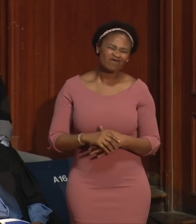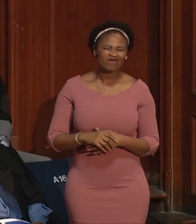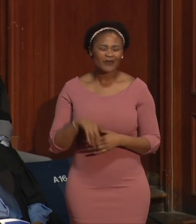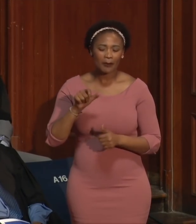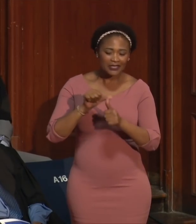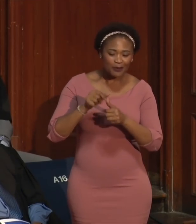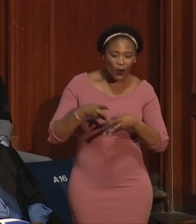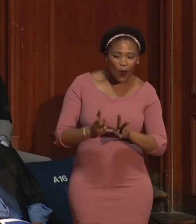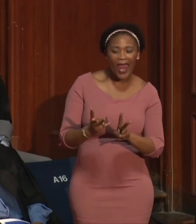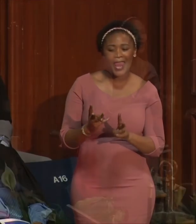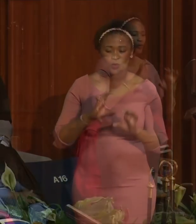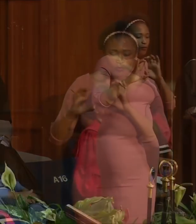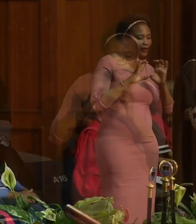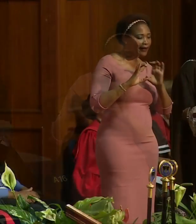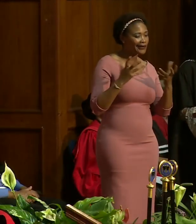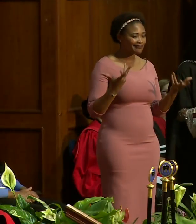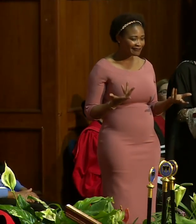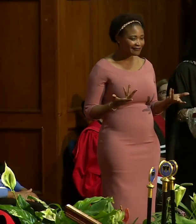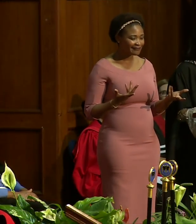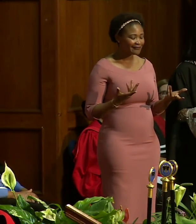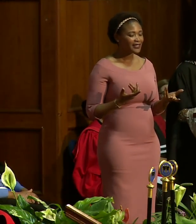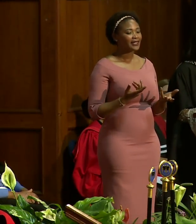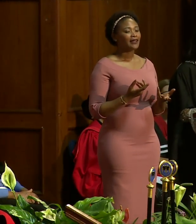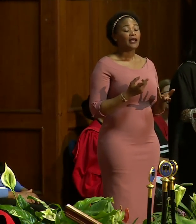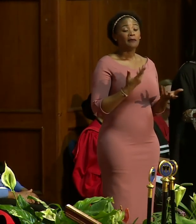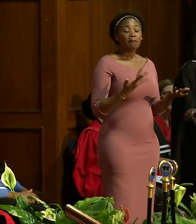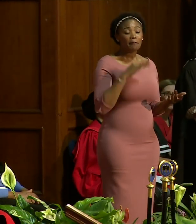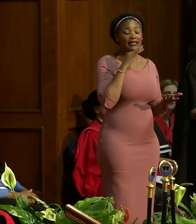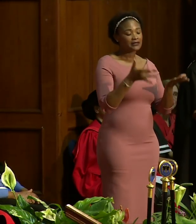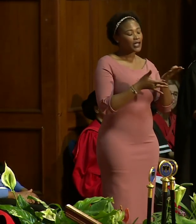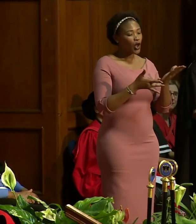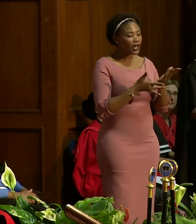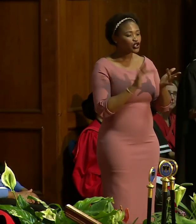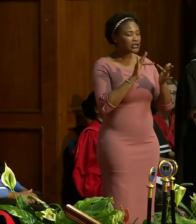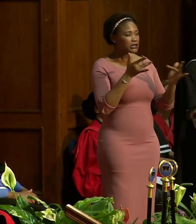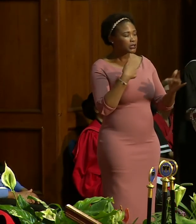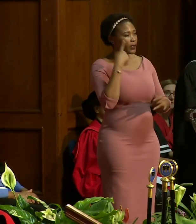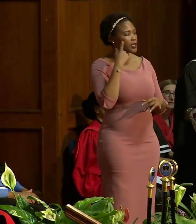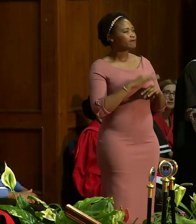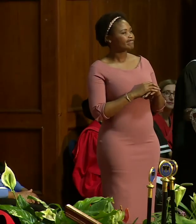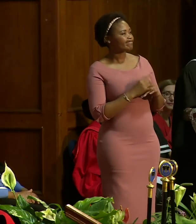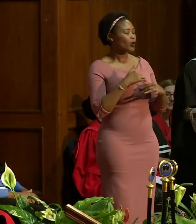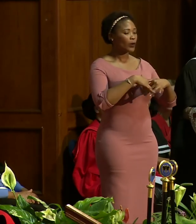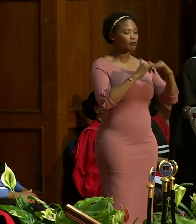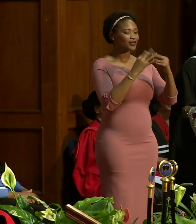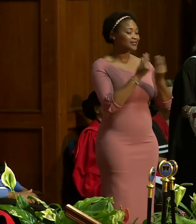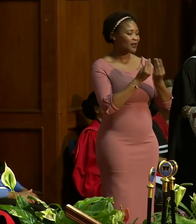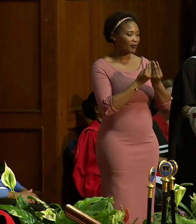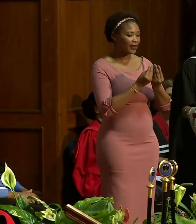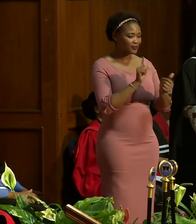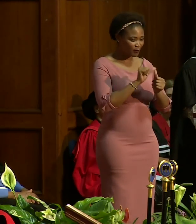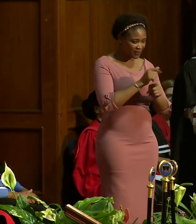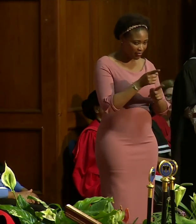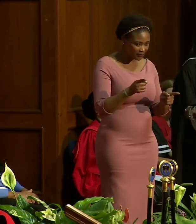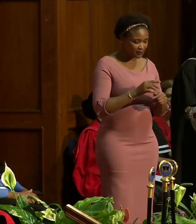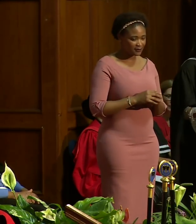way to do life. And with the advent of technology and the internet, we thought we could build something in that direction. So